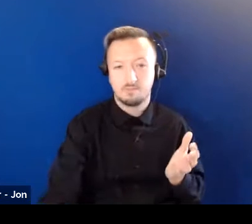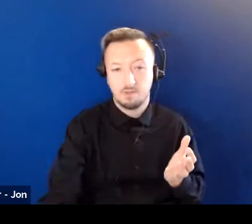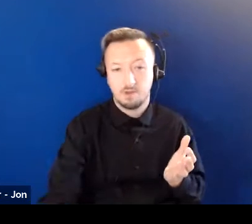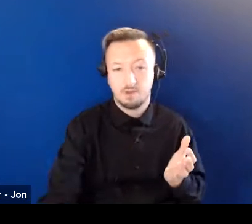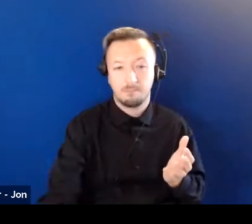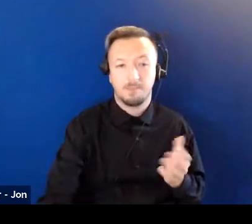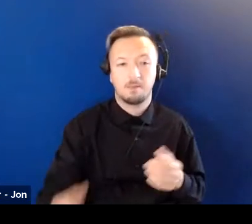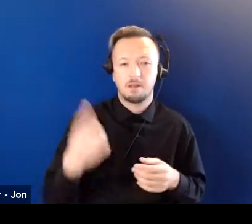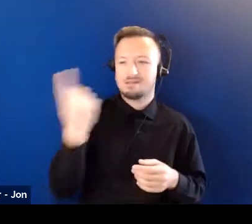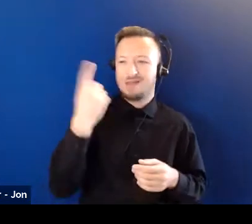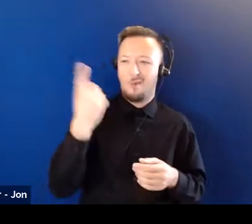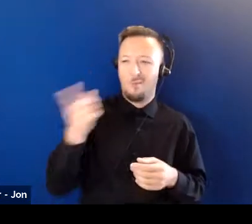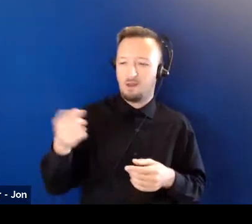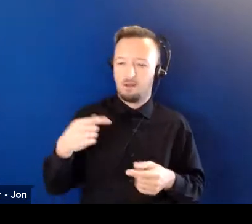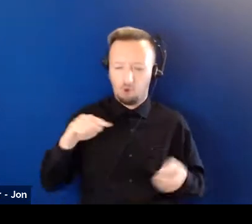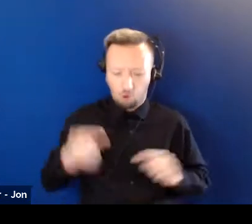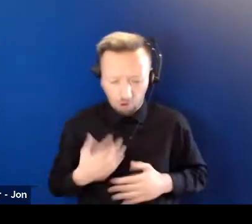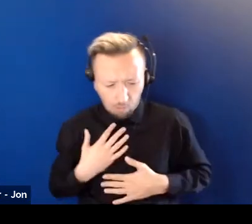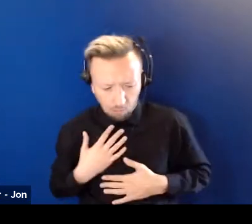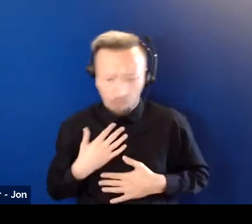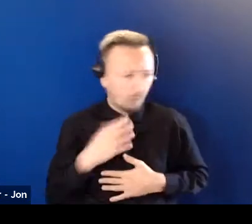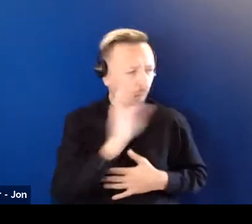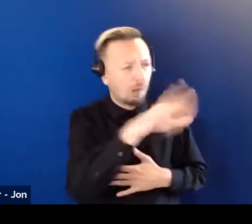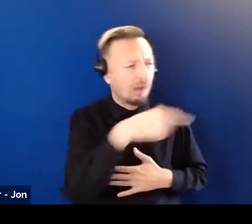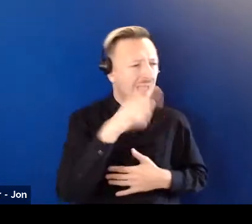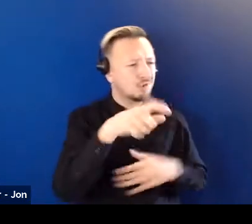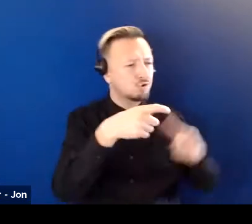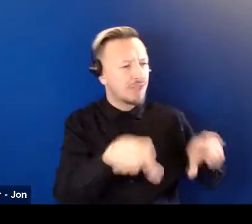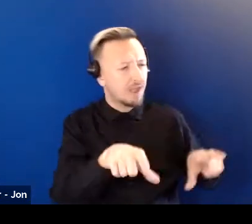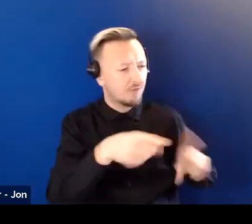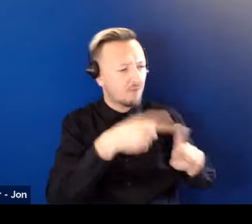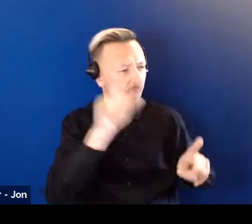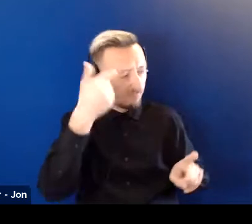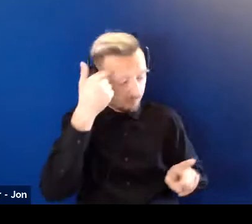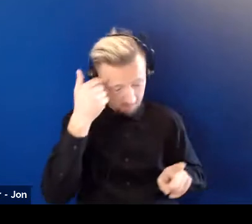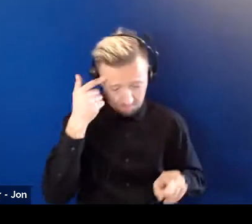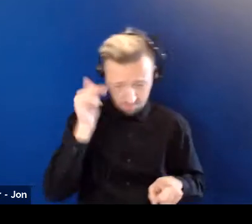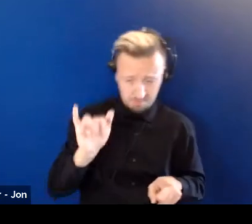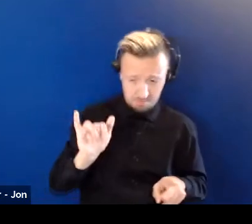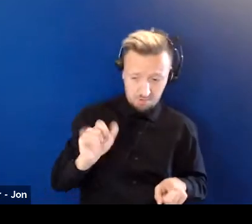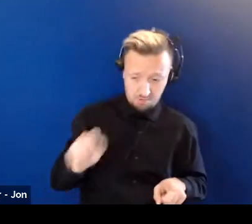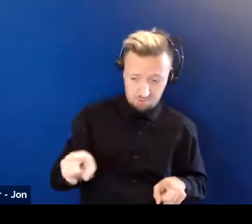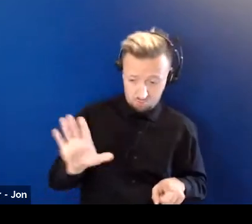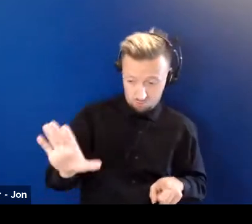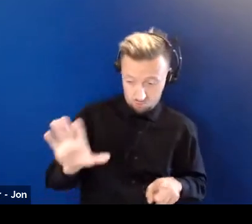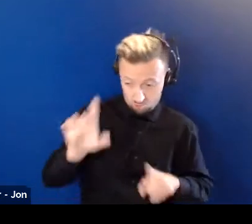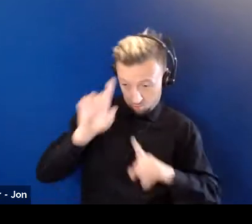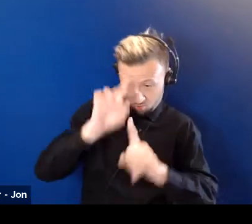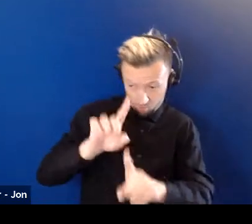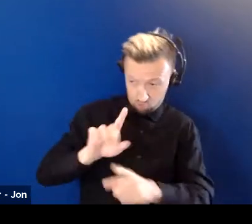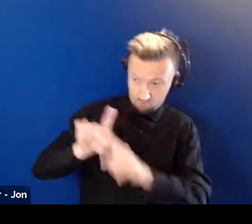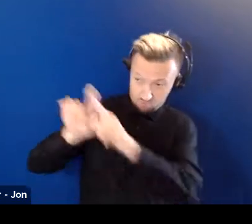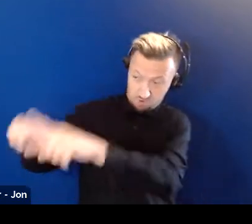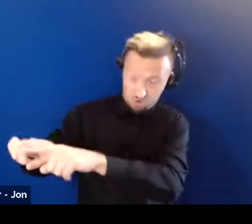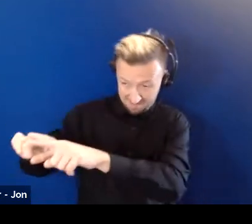a check from the government. So we're like, okay, so your goal is to rely on the government and